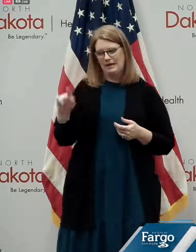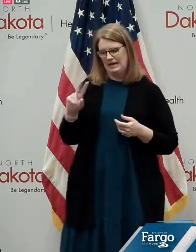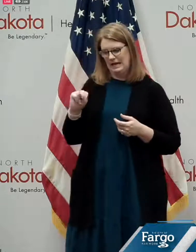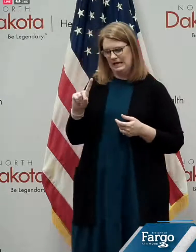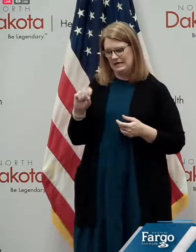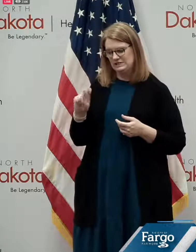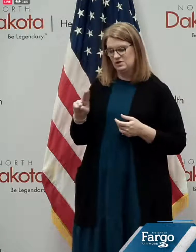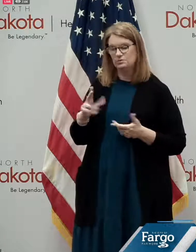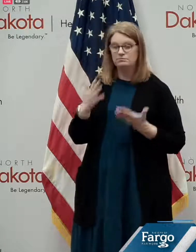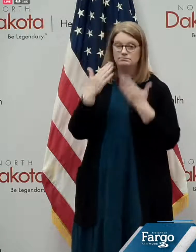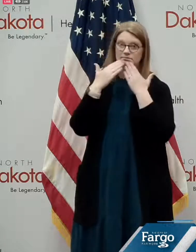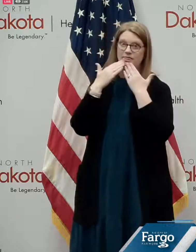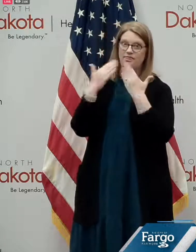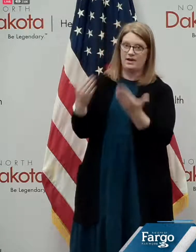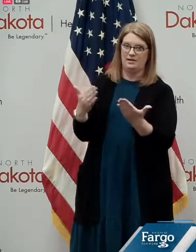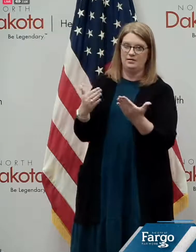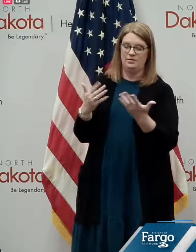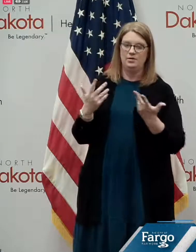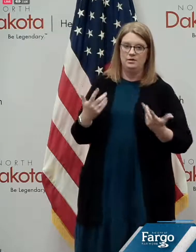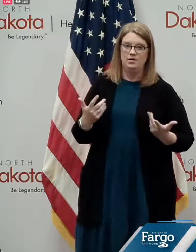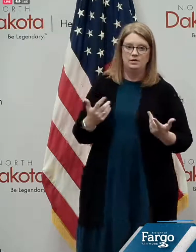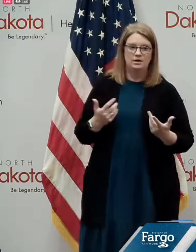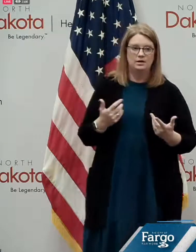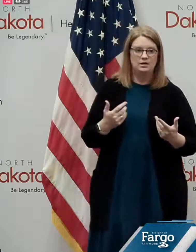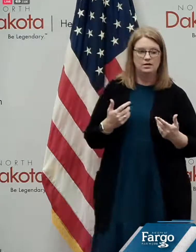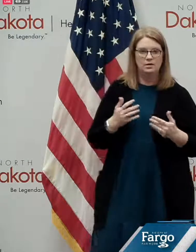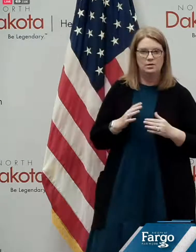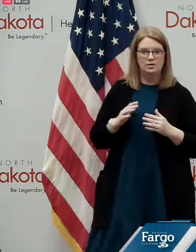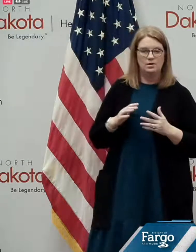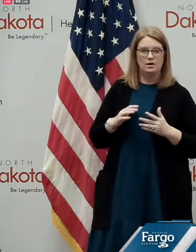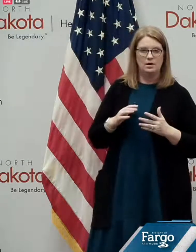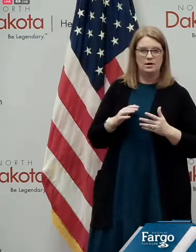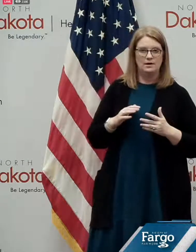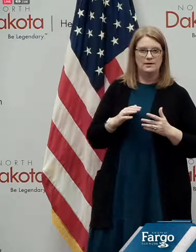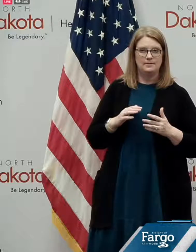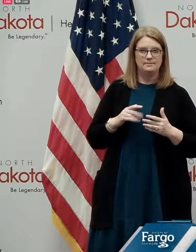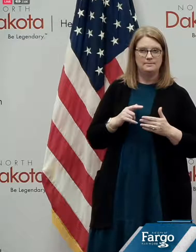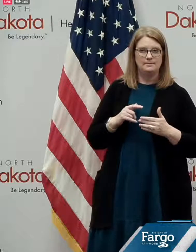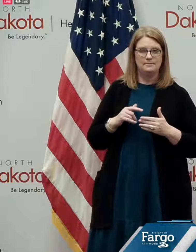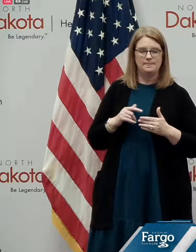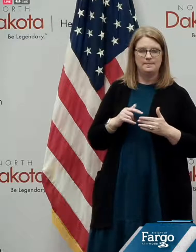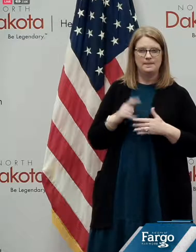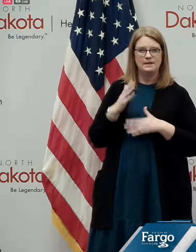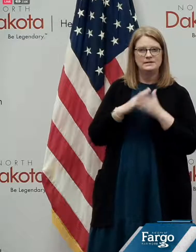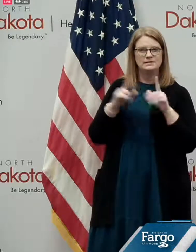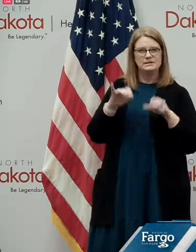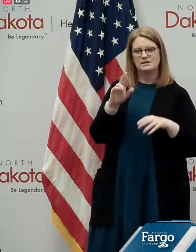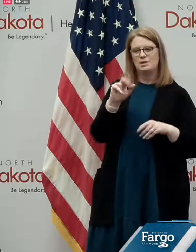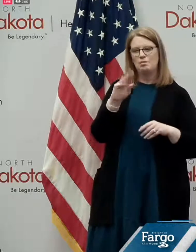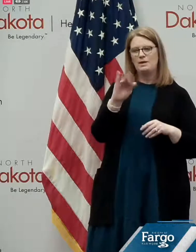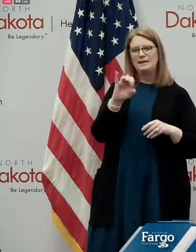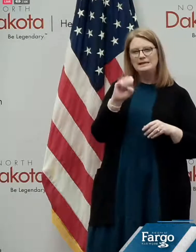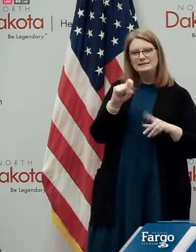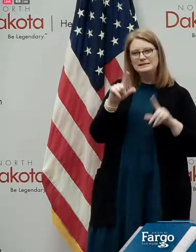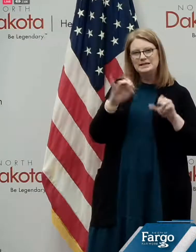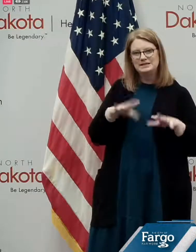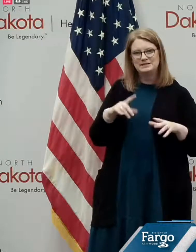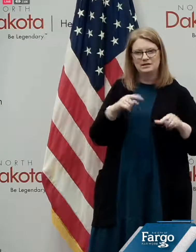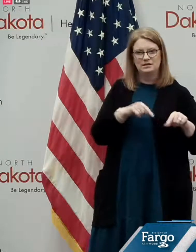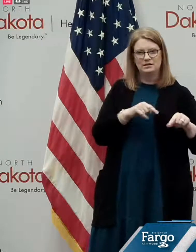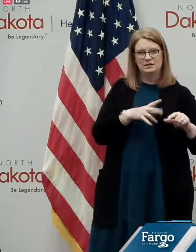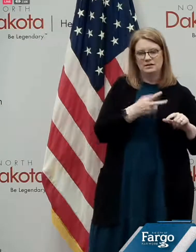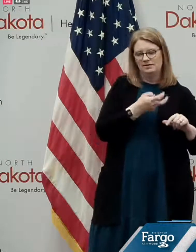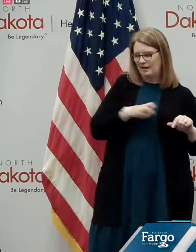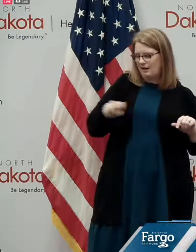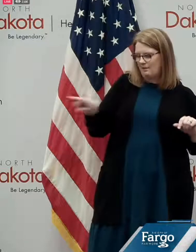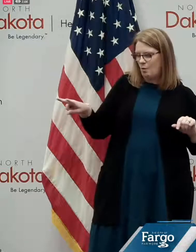I want to thanks to them, because we did move things where we were doing some testing like rabies testing and other testing here at the state lab. That got moved